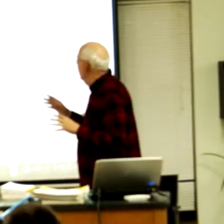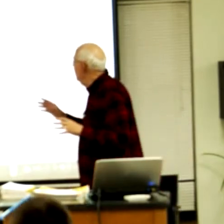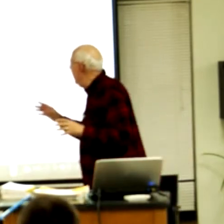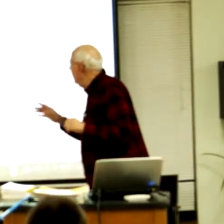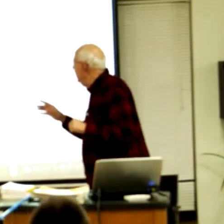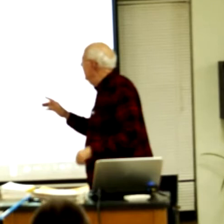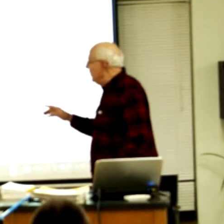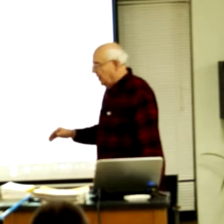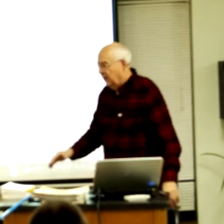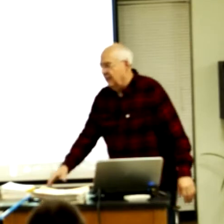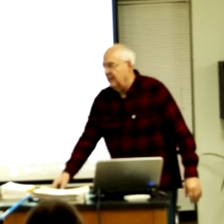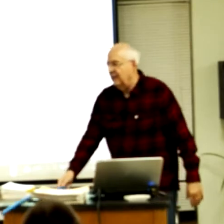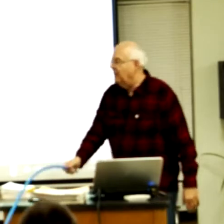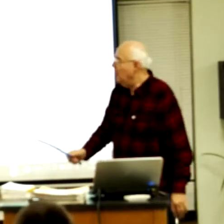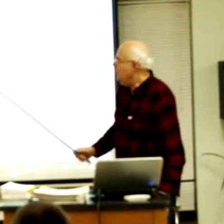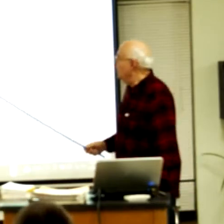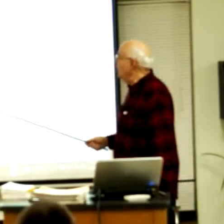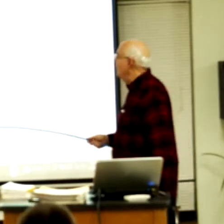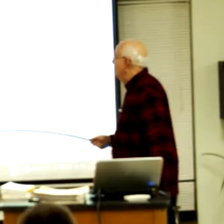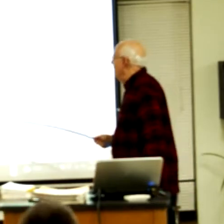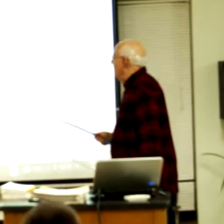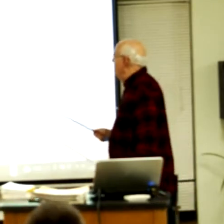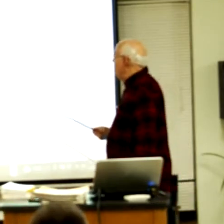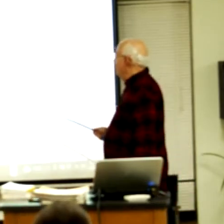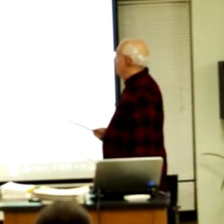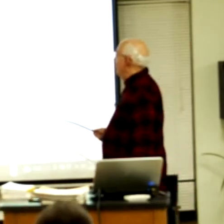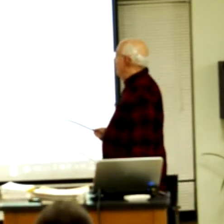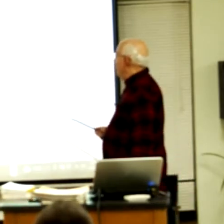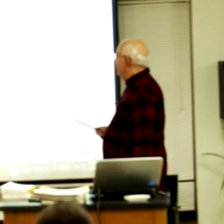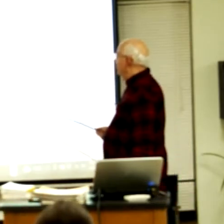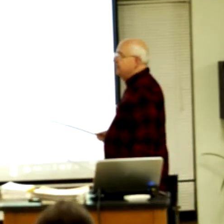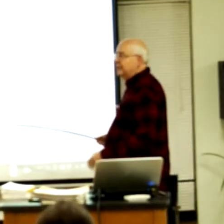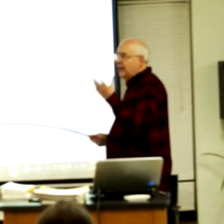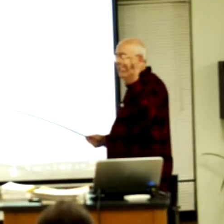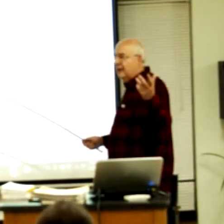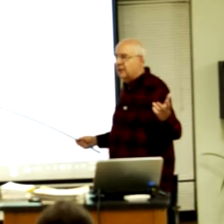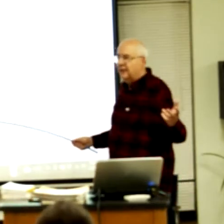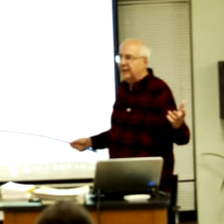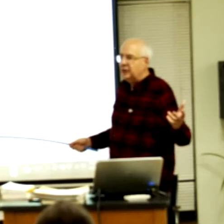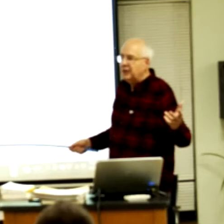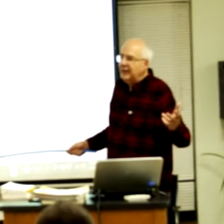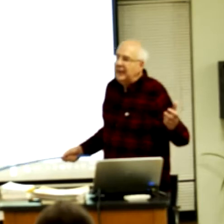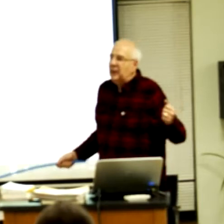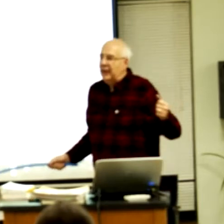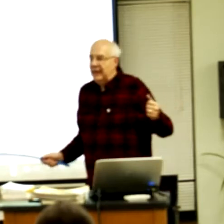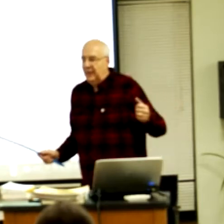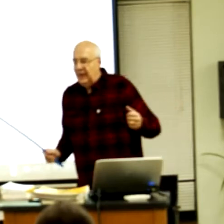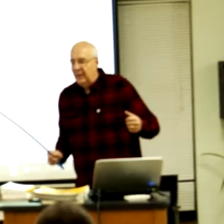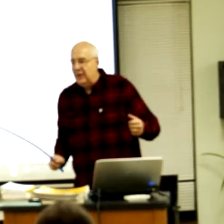Okay. So the points were, be open to communicate. Don't be embarrassed. It's when you're